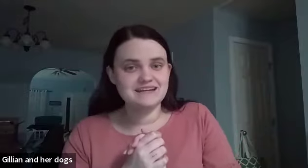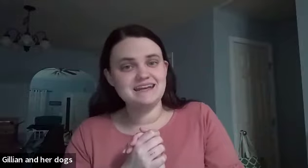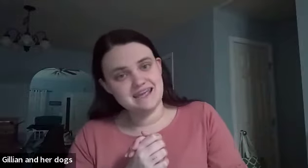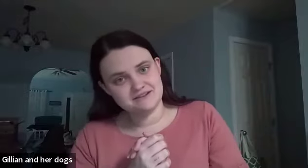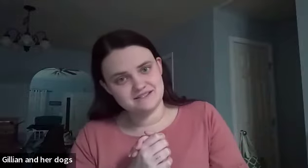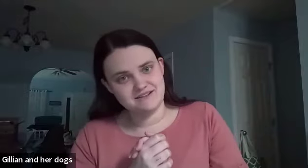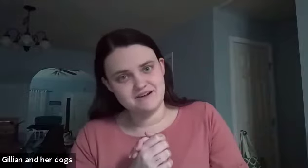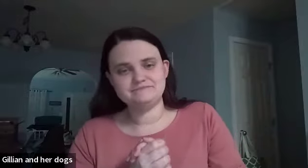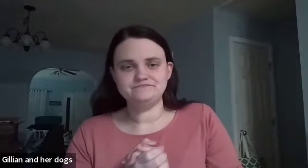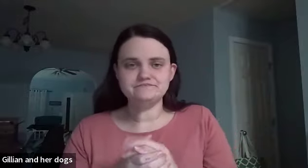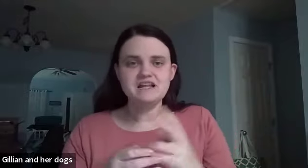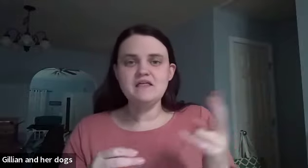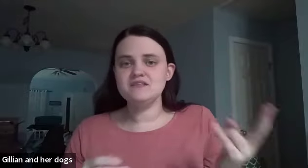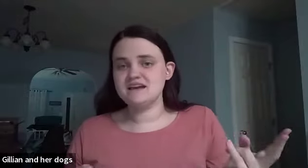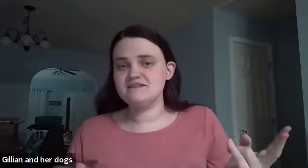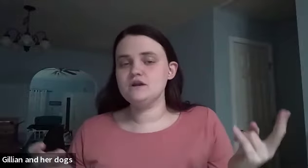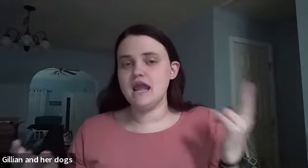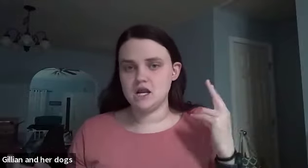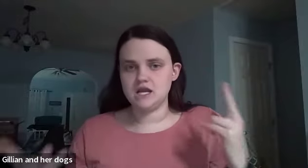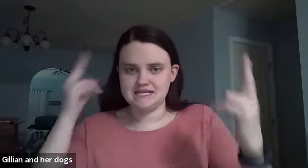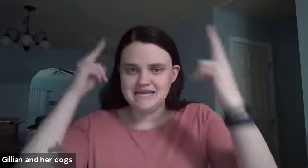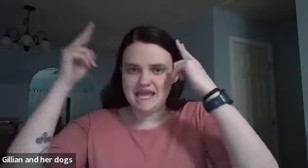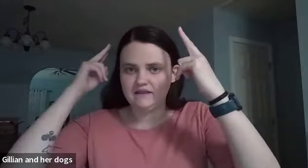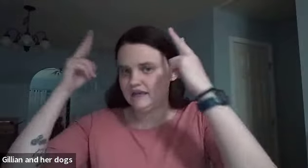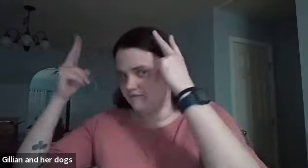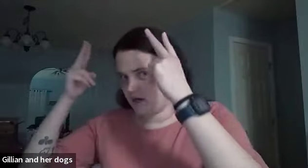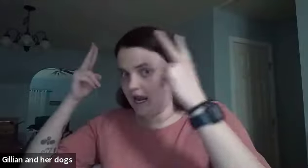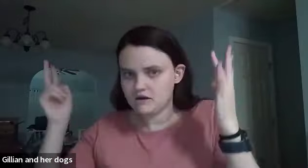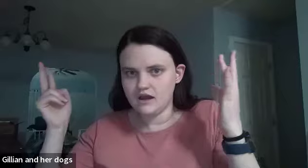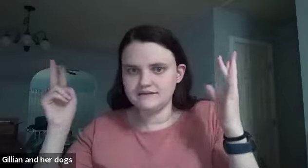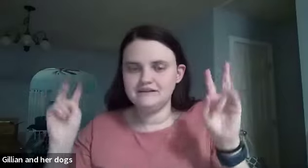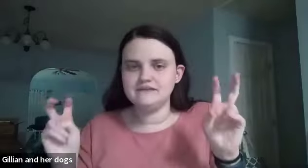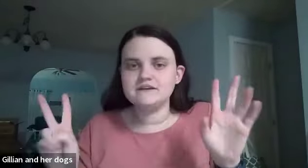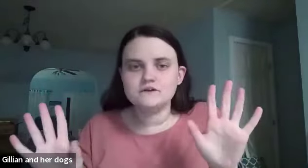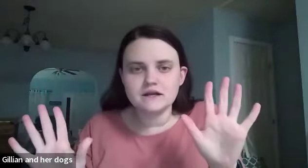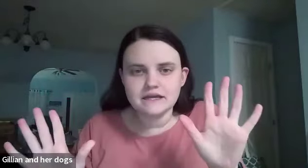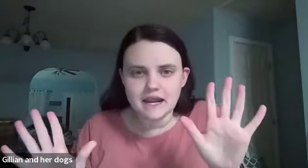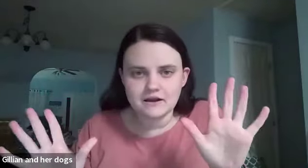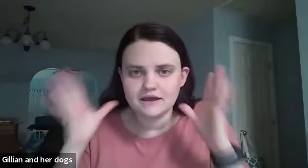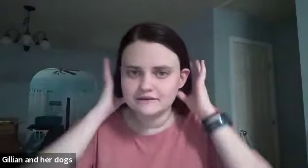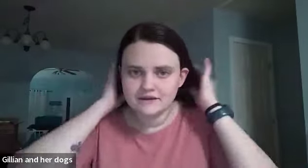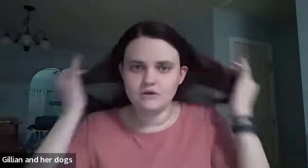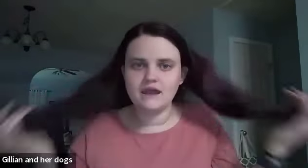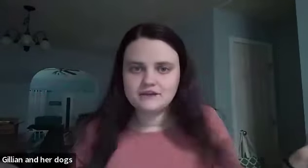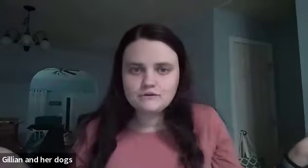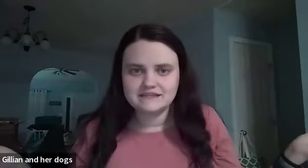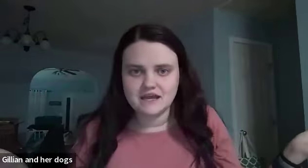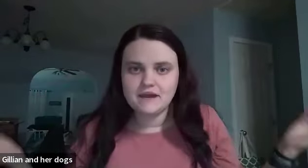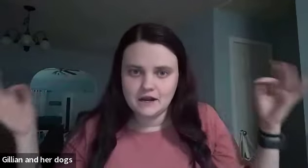and a nail salon, a sign for a haircut is like for a haircut, even if you're not getting a haircut, okay? I don't like to cut my hair.